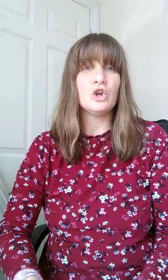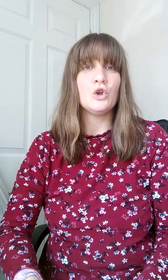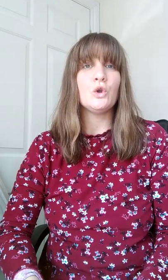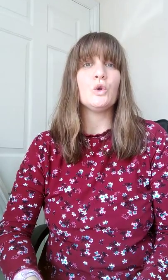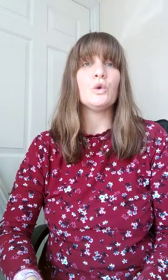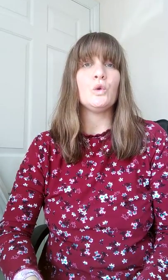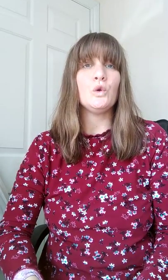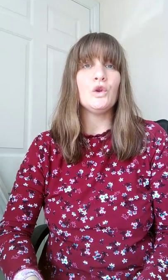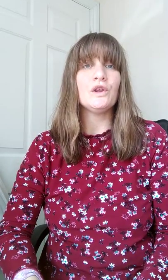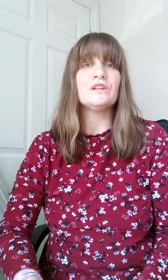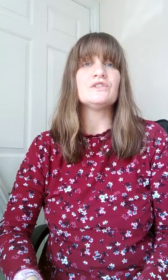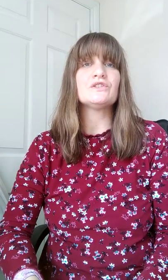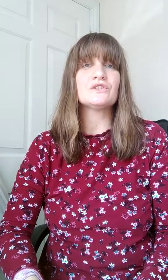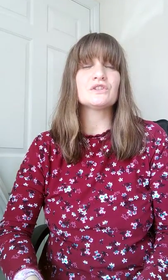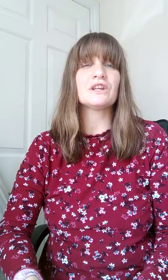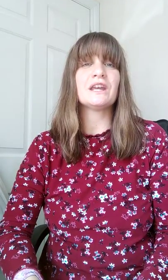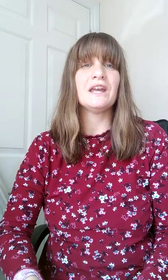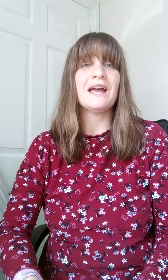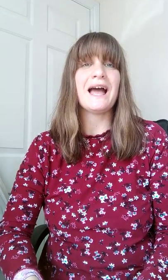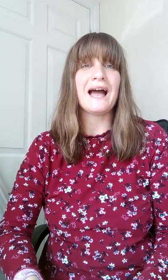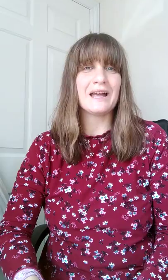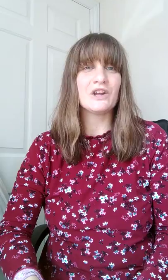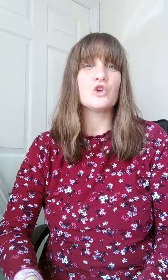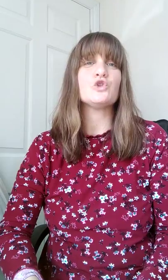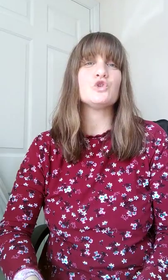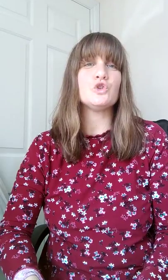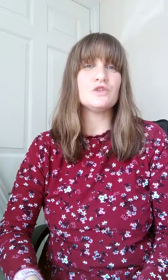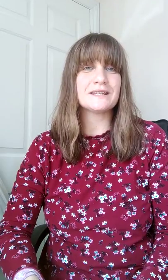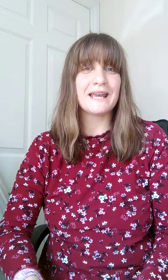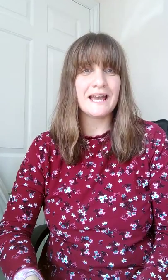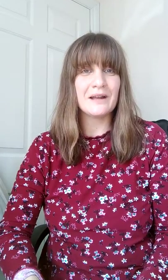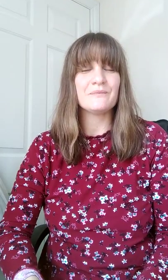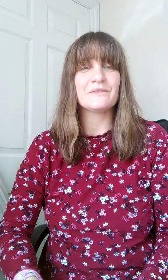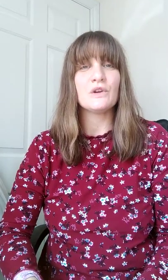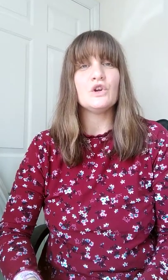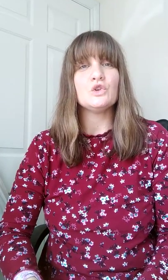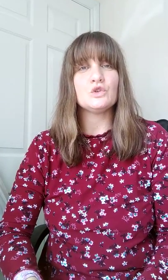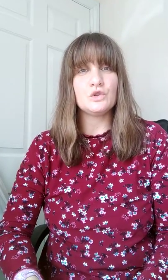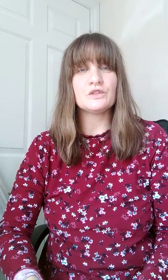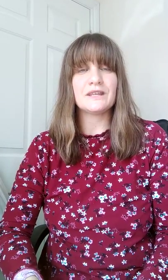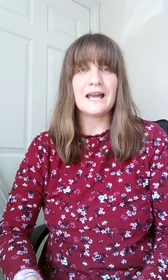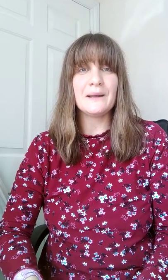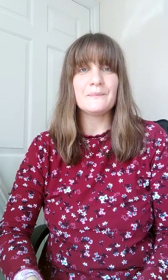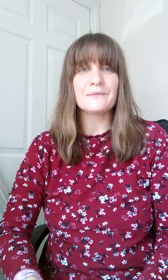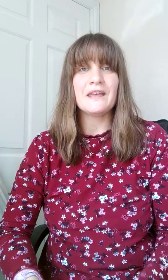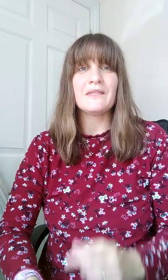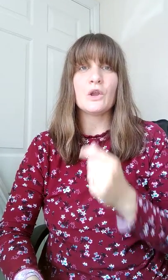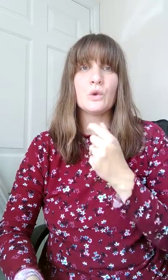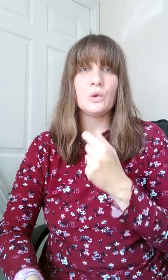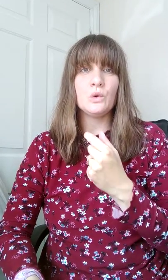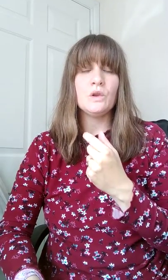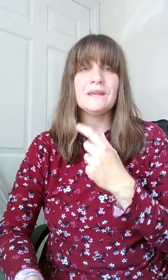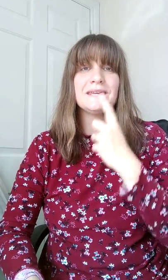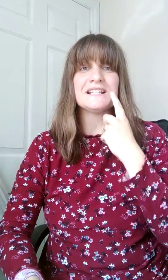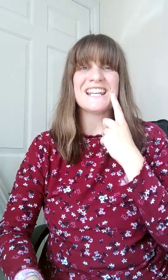-U-S-Q-à. Jusqu'à. Jusqu'à. That U is like